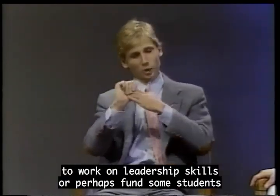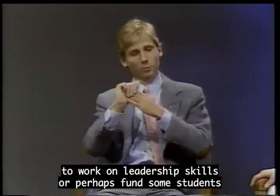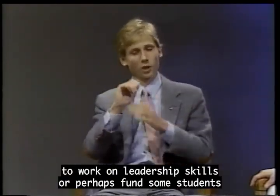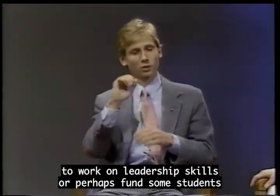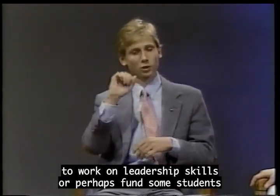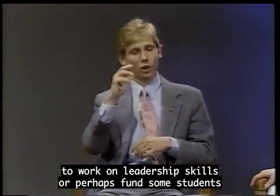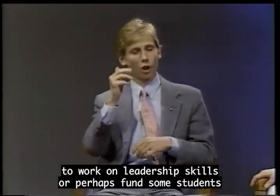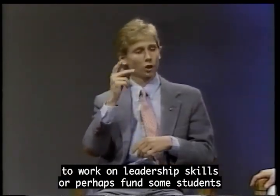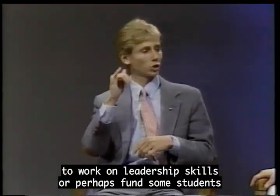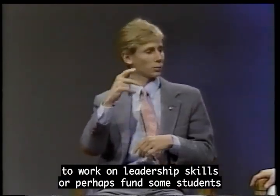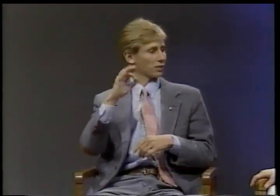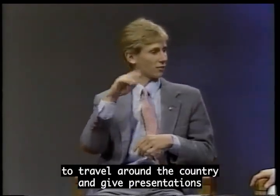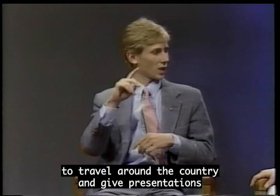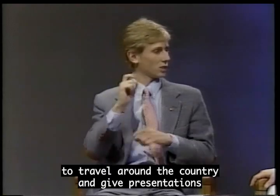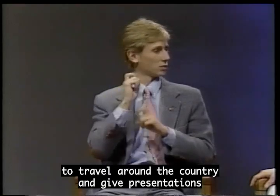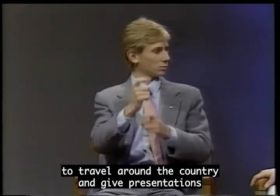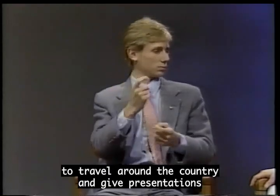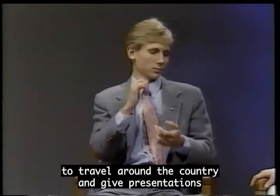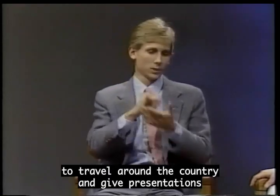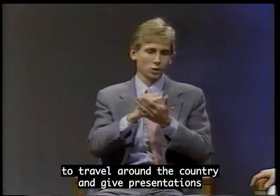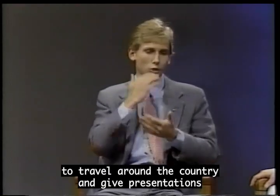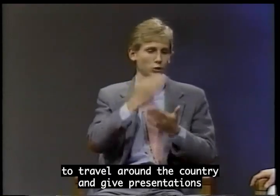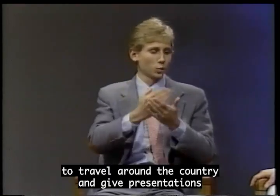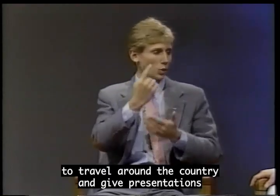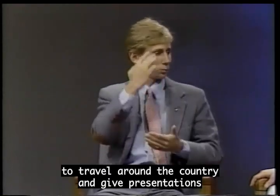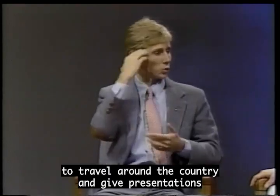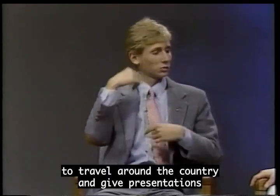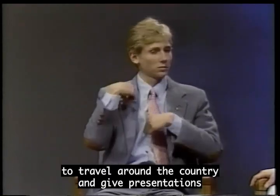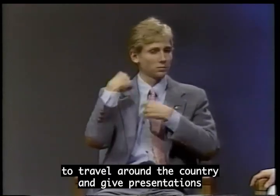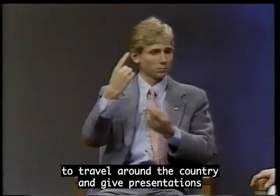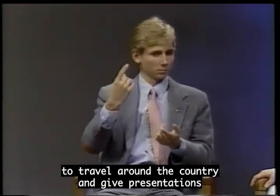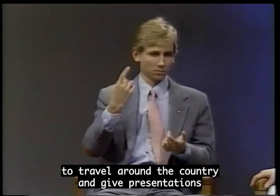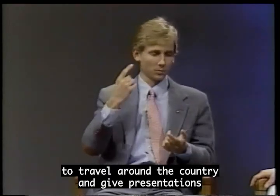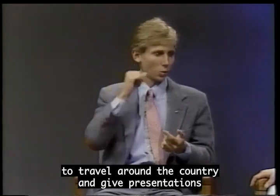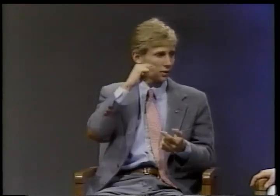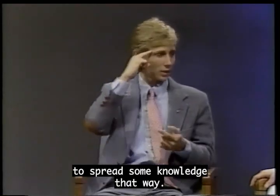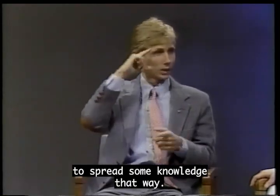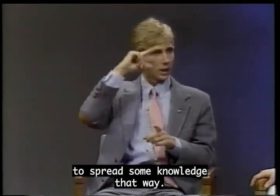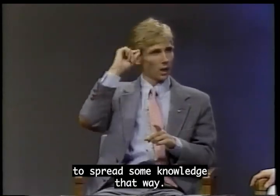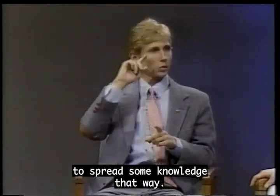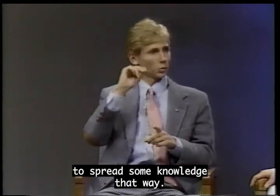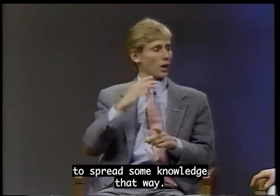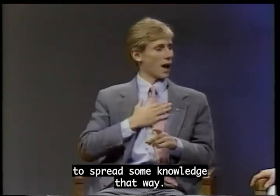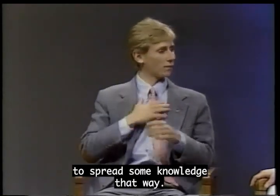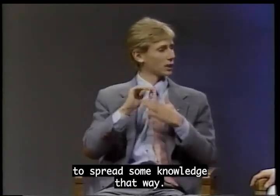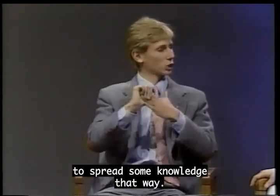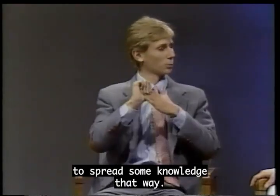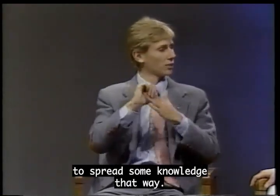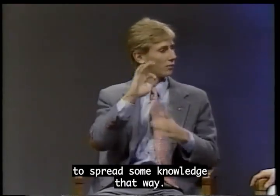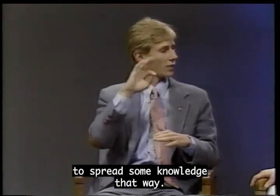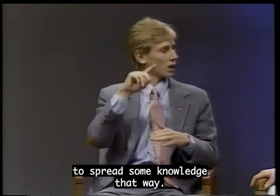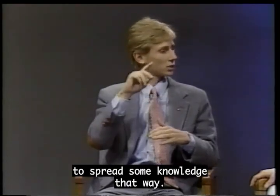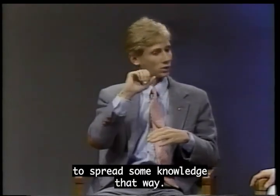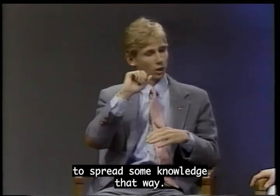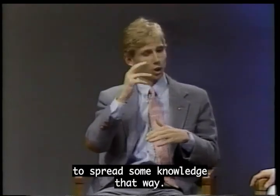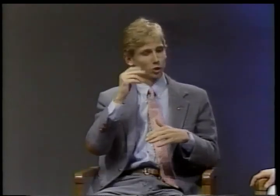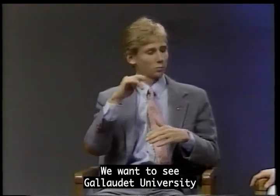perhaps fund some students to travel around the country and give presentations to spread some knowledge that way. We want to